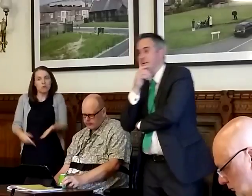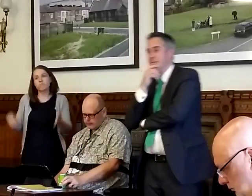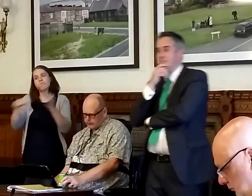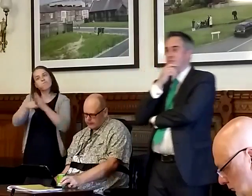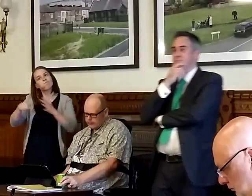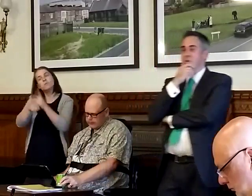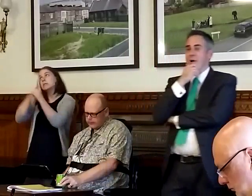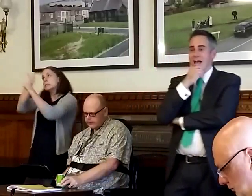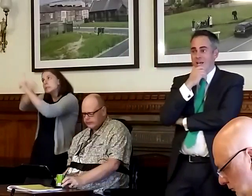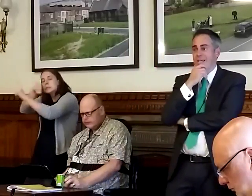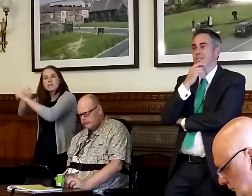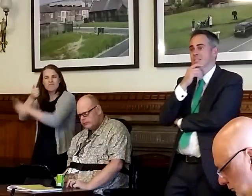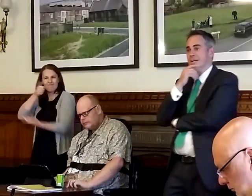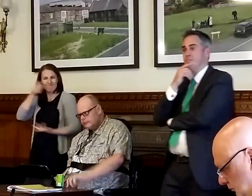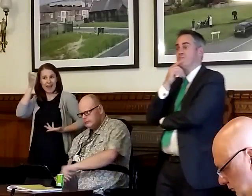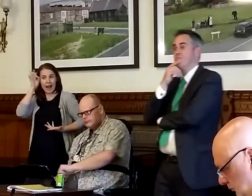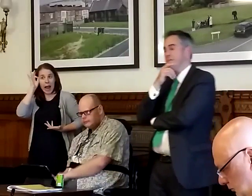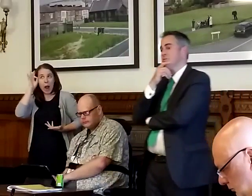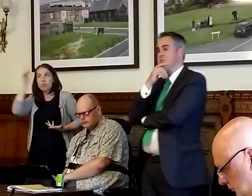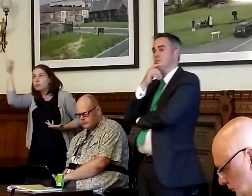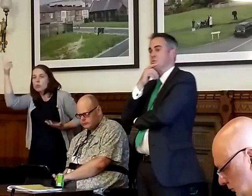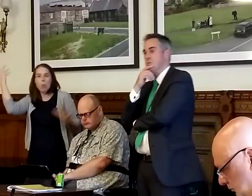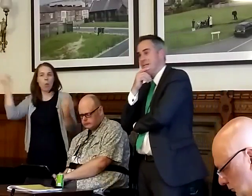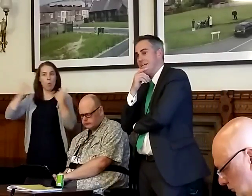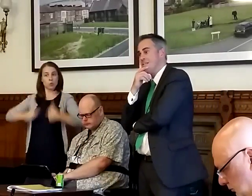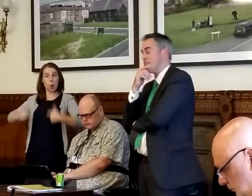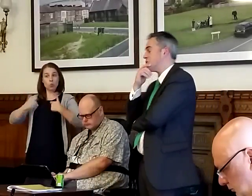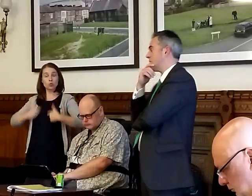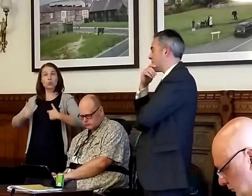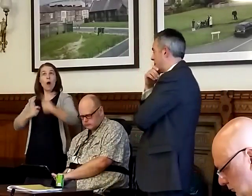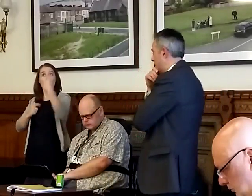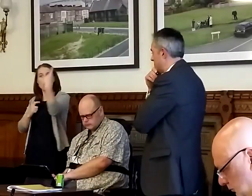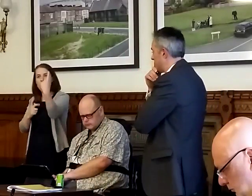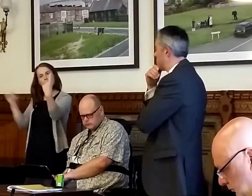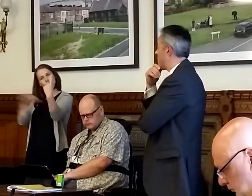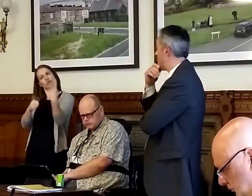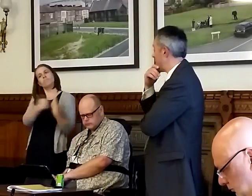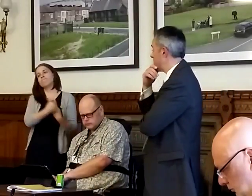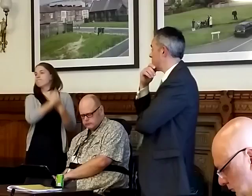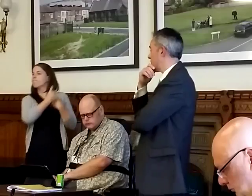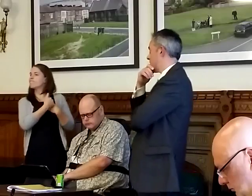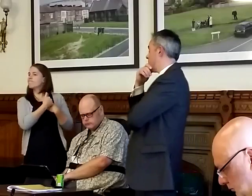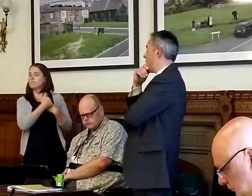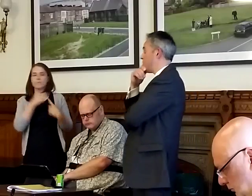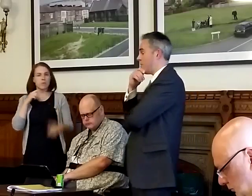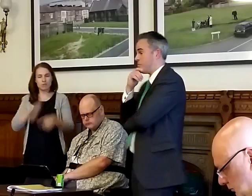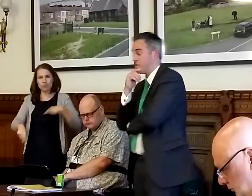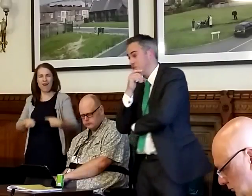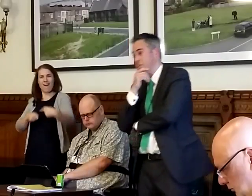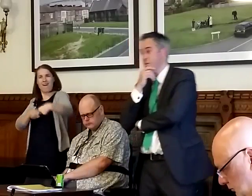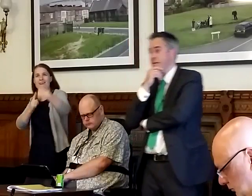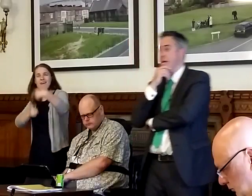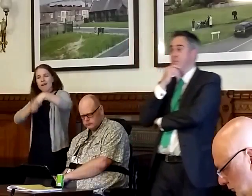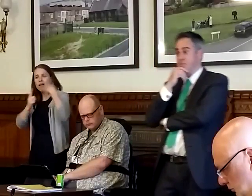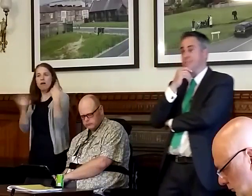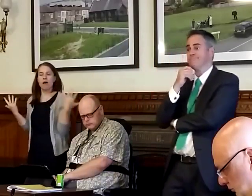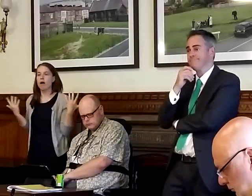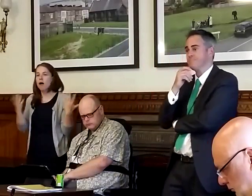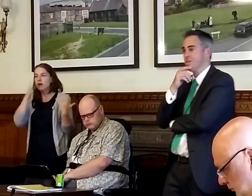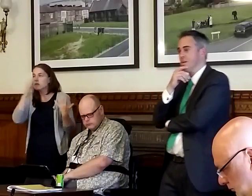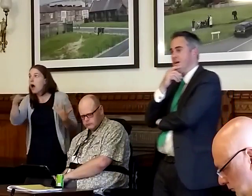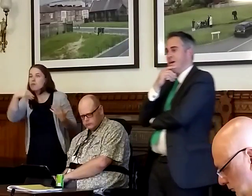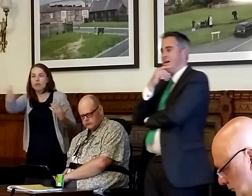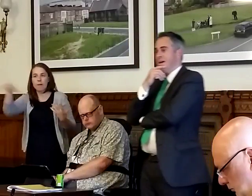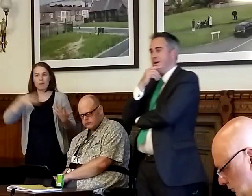think your social worker should be your ally, having to fight your social worker if they try to make cuts to your direct payments and try to palm you off with the continuing care